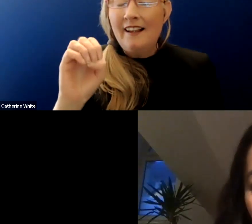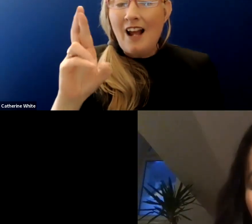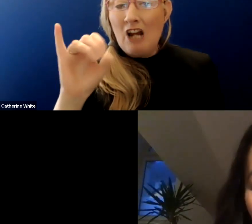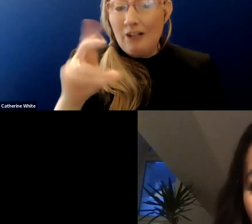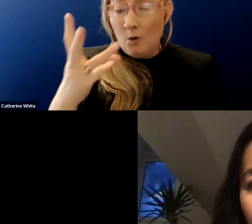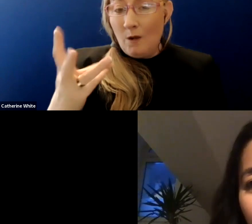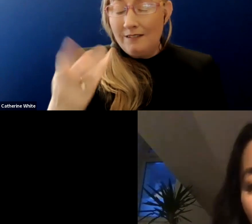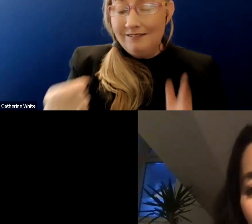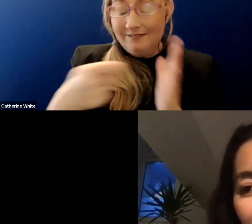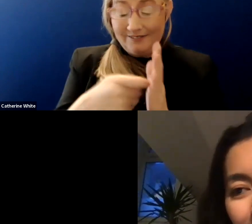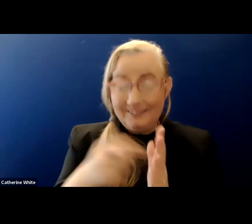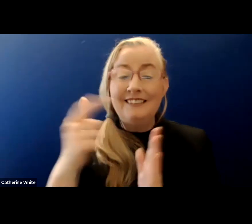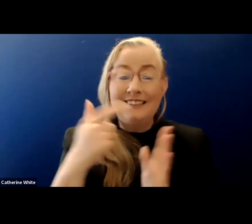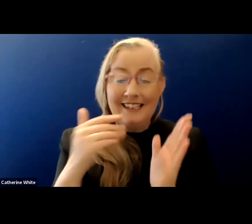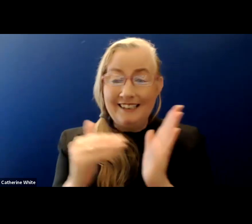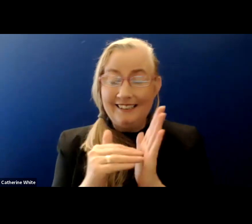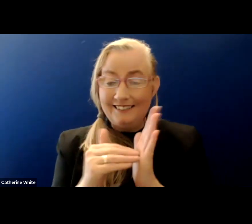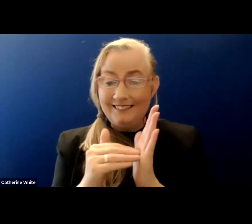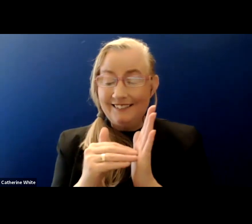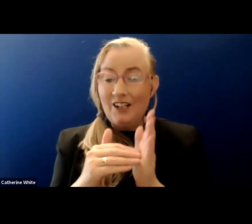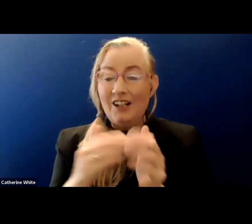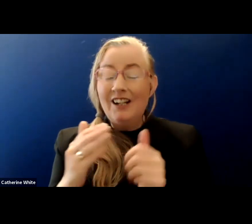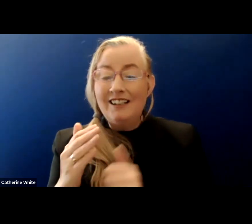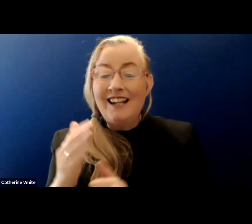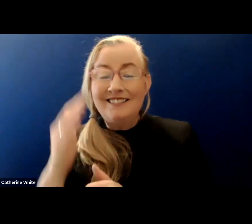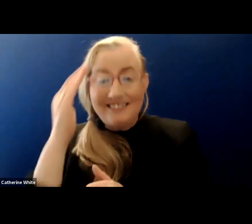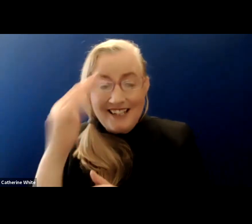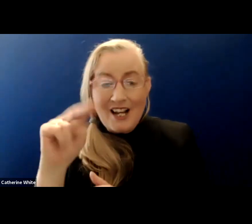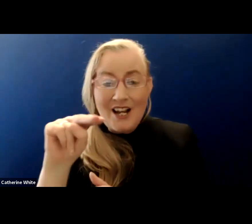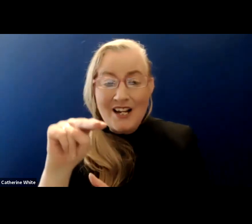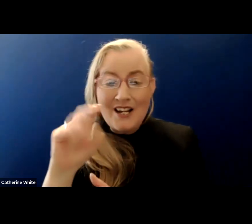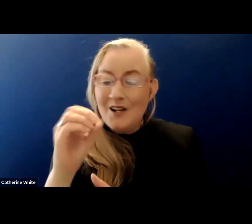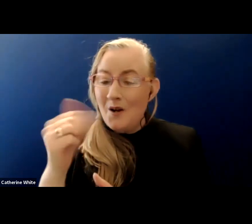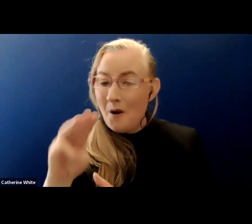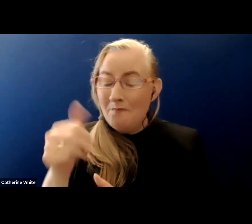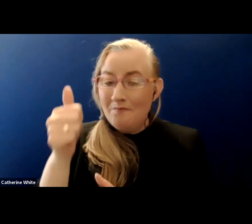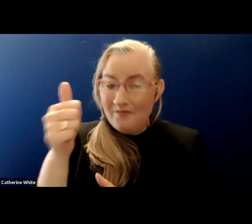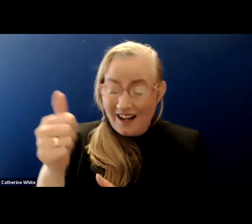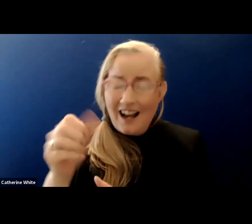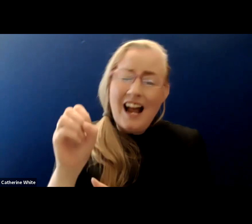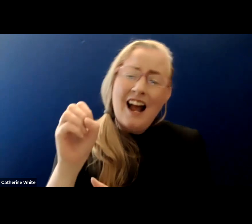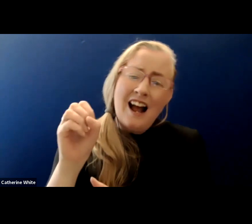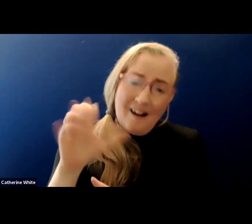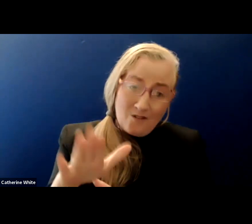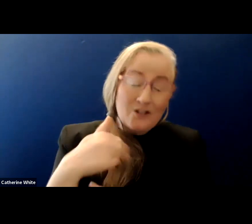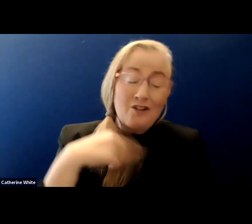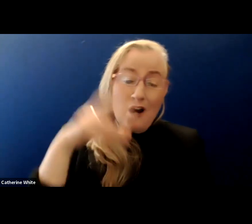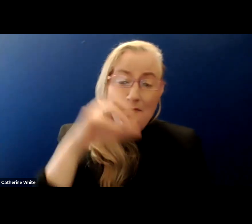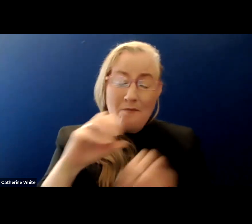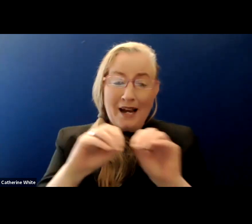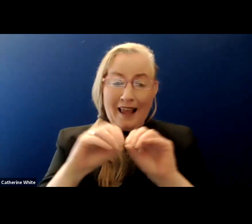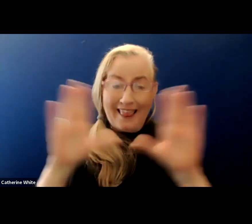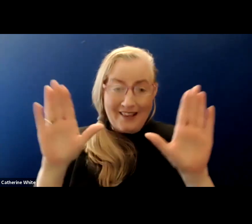questions? Yes. First of all, hi Noam, nice to hear you. And yes, of course, I remember very clearly that you were one